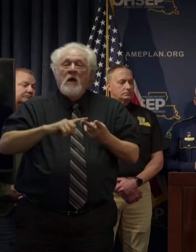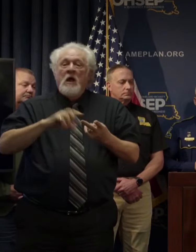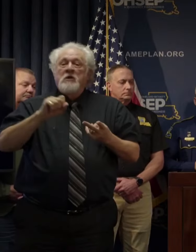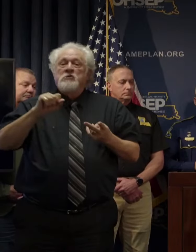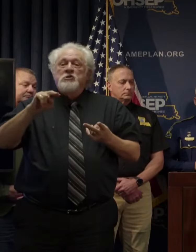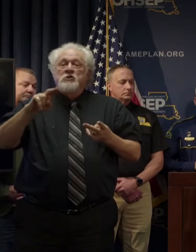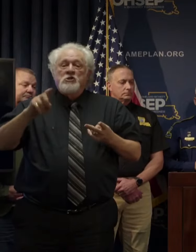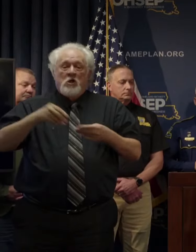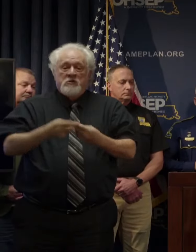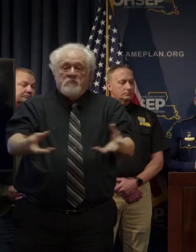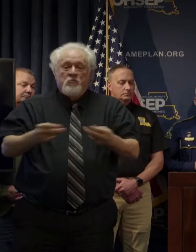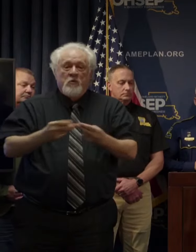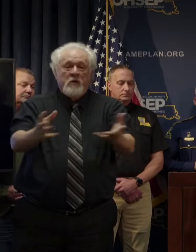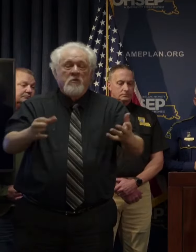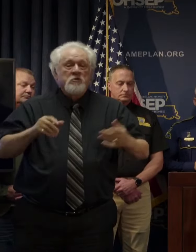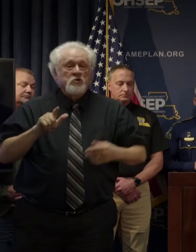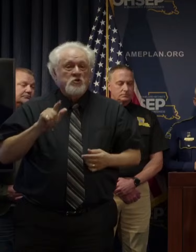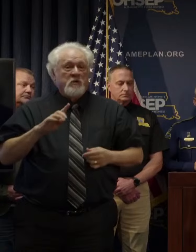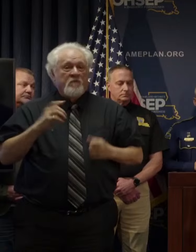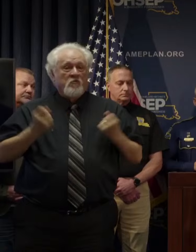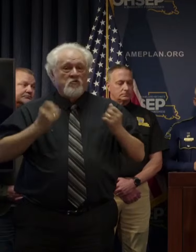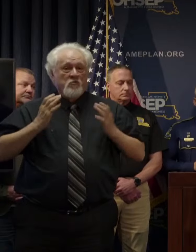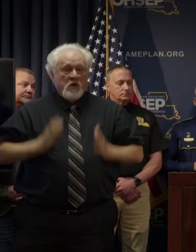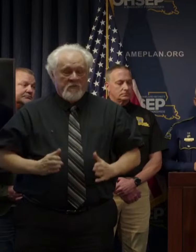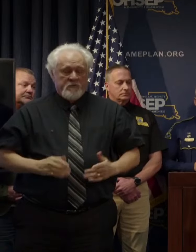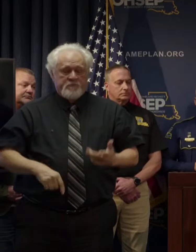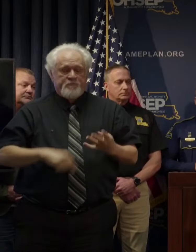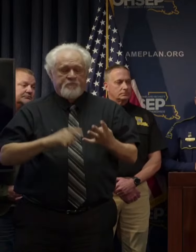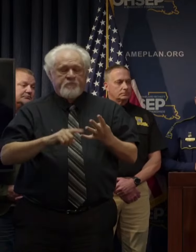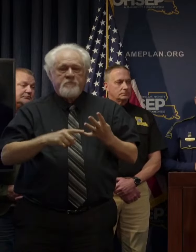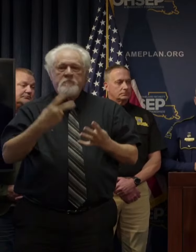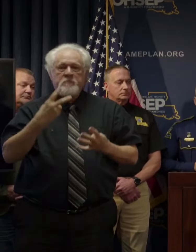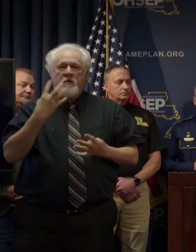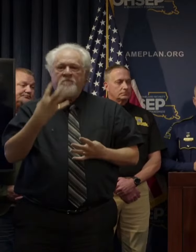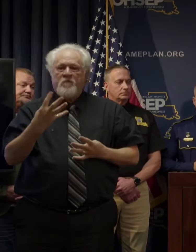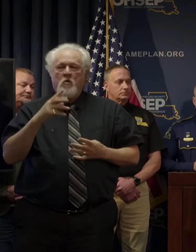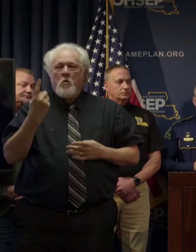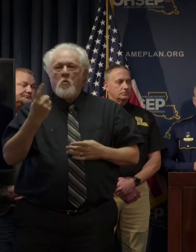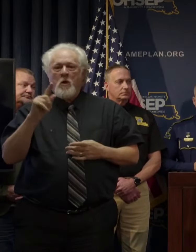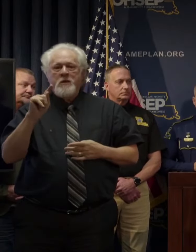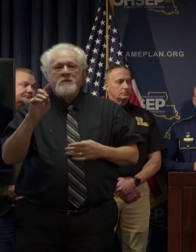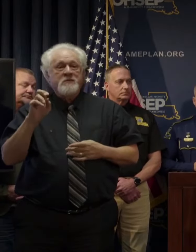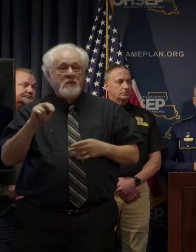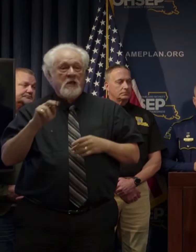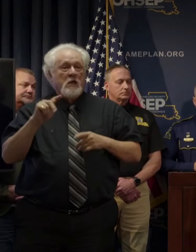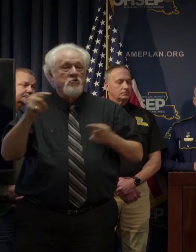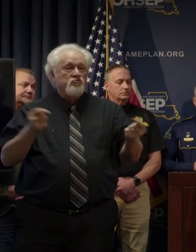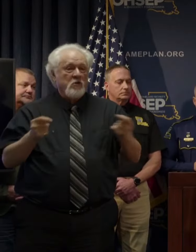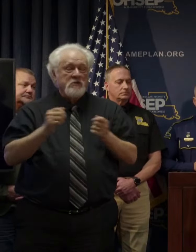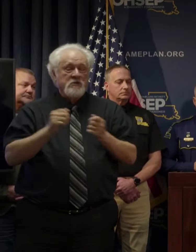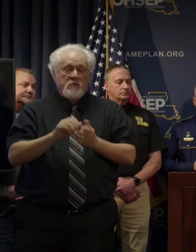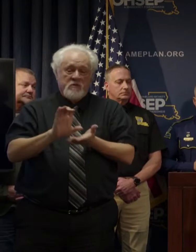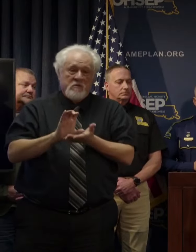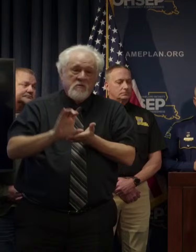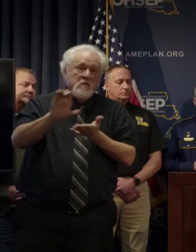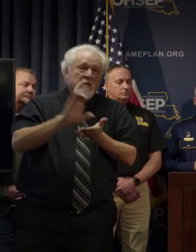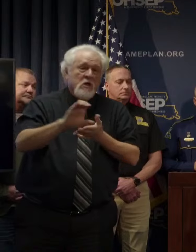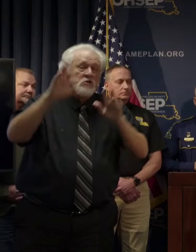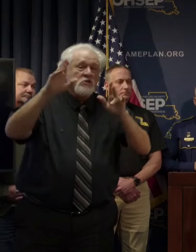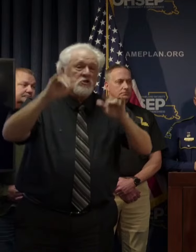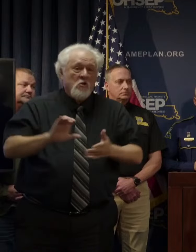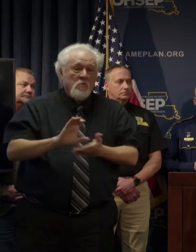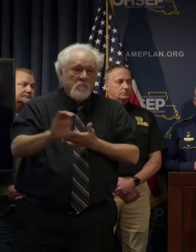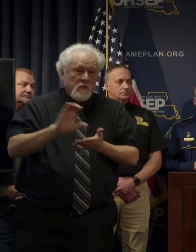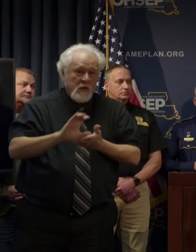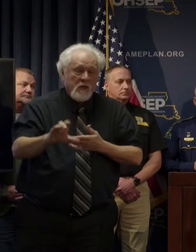and 24 drivers. They sent us 4 one-ton trucks with 8-inch snow plows and 1.5 cubic